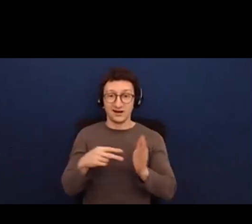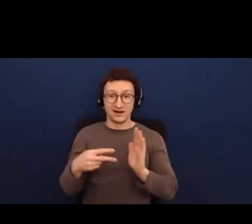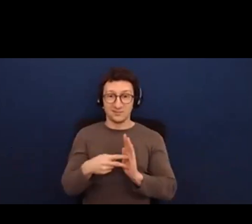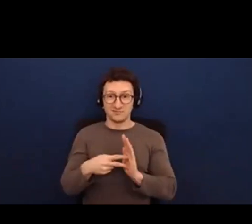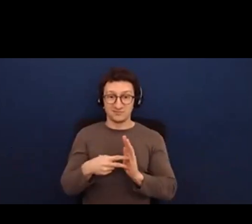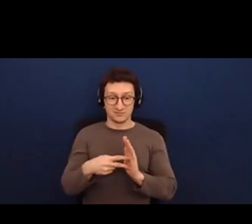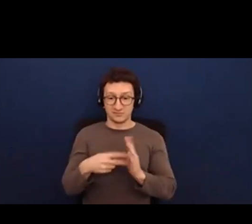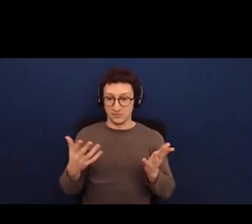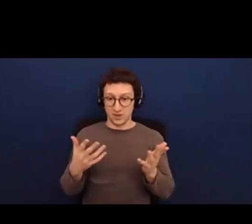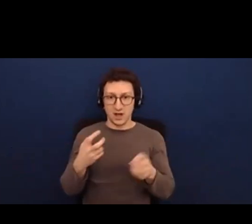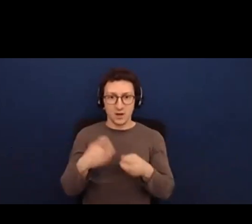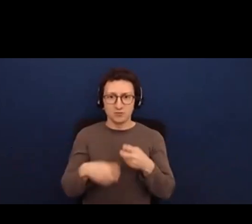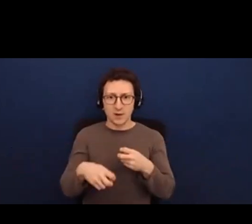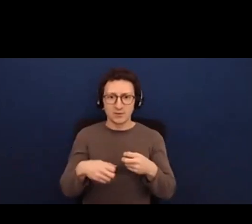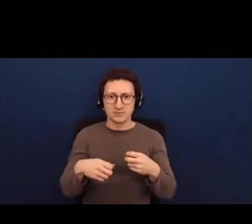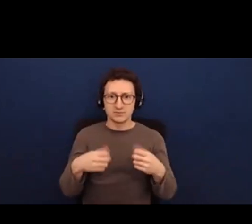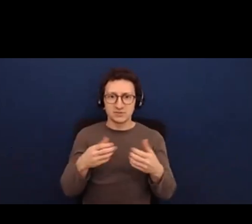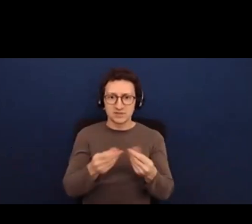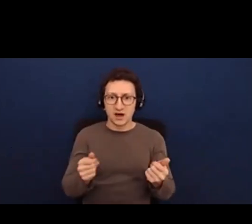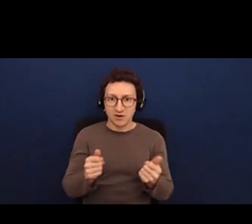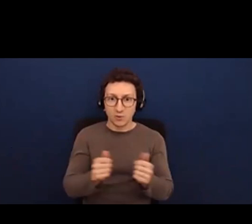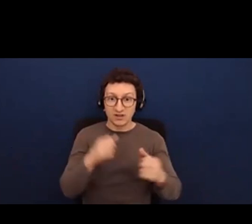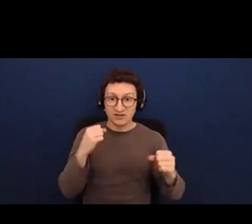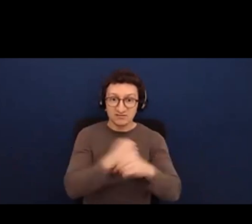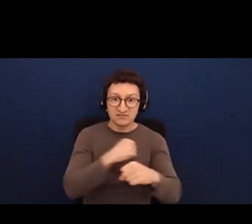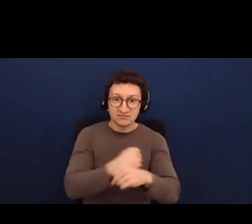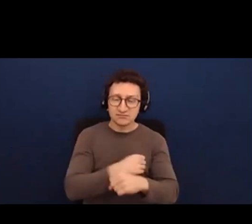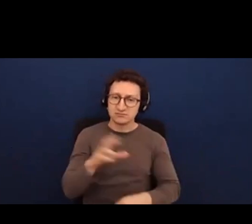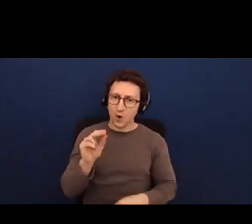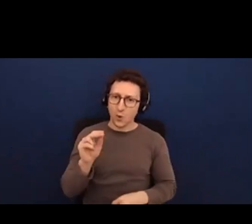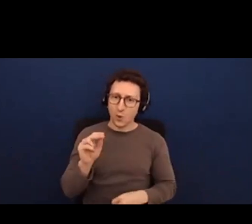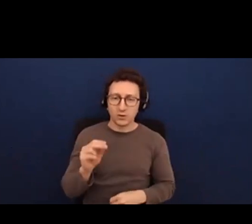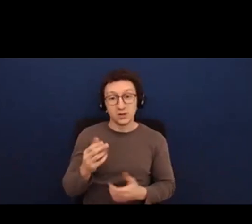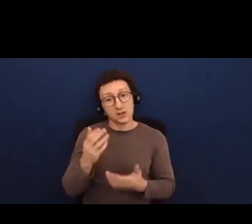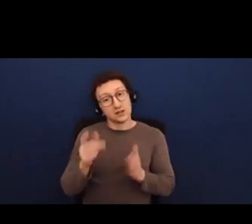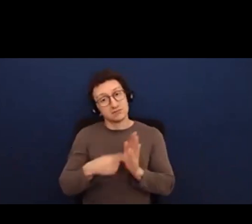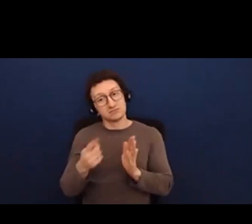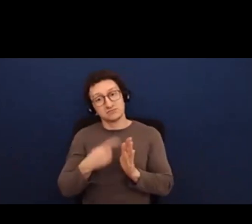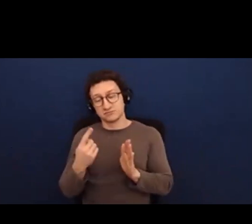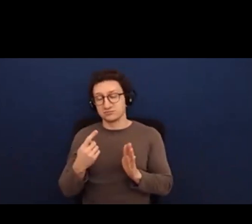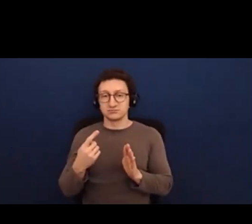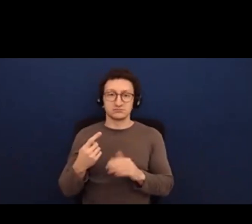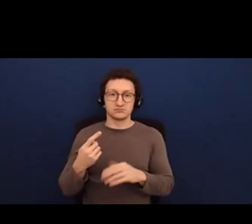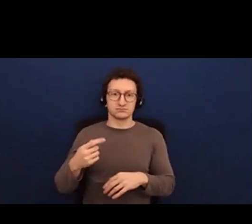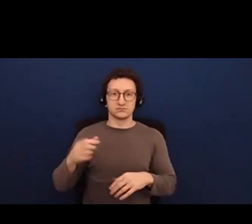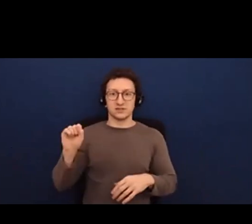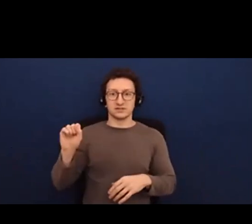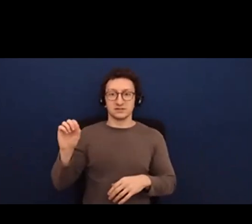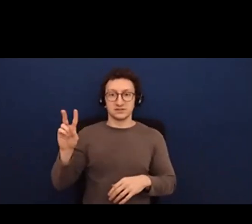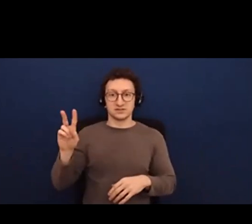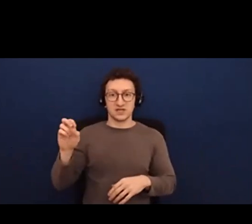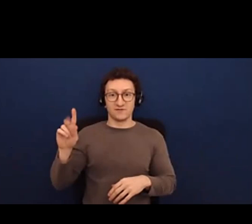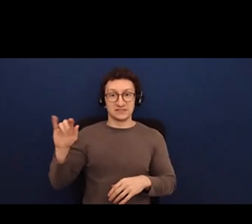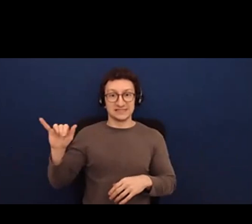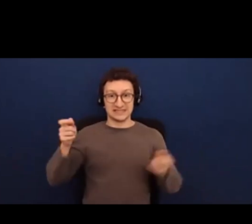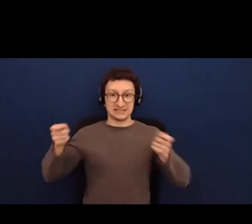resolve conflicts. It meant also giving up some sovereignty, because he talked about disarmament and so on and so forth. So let's